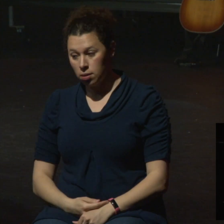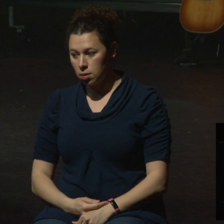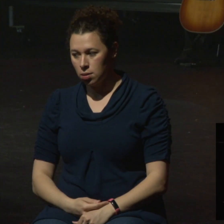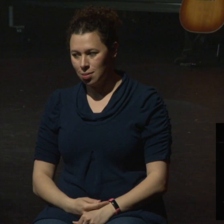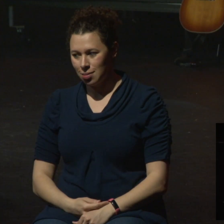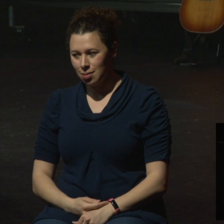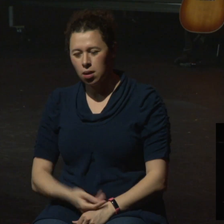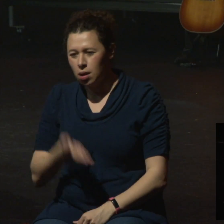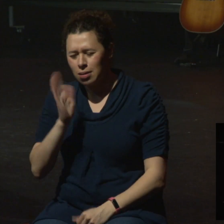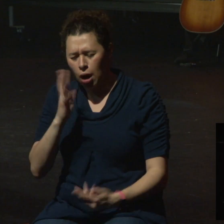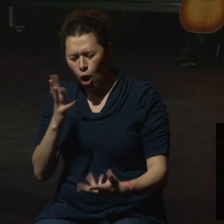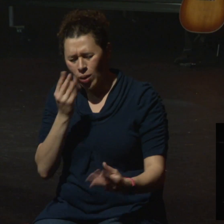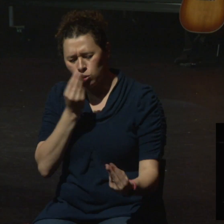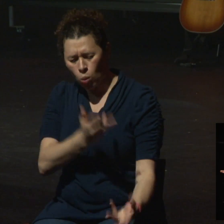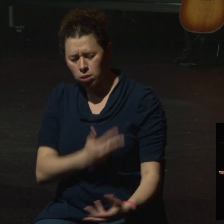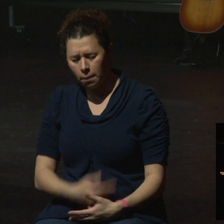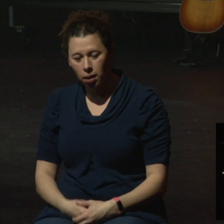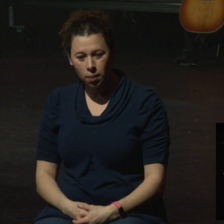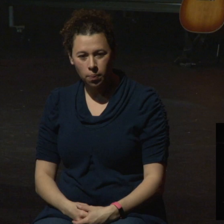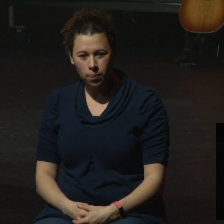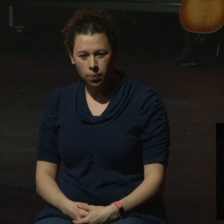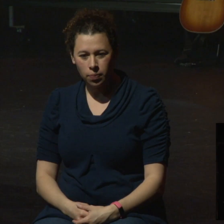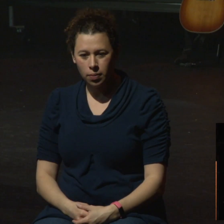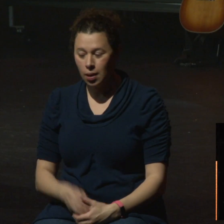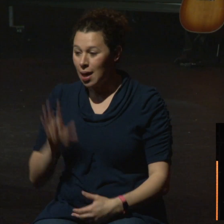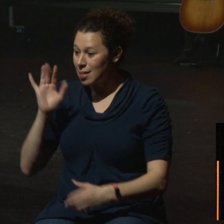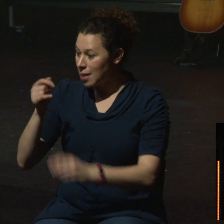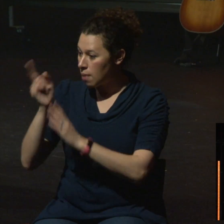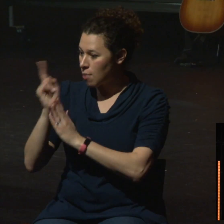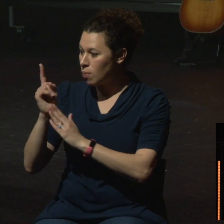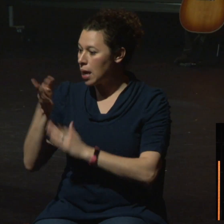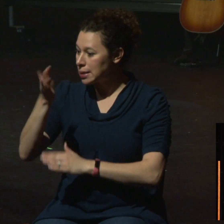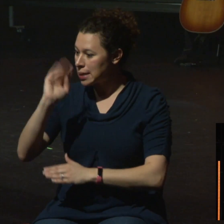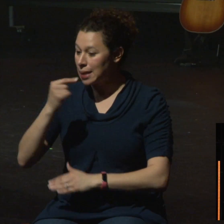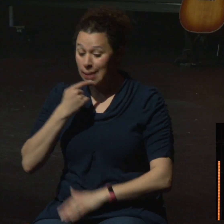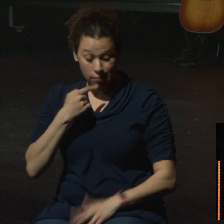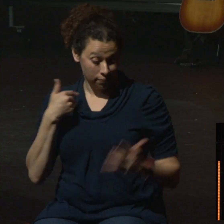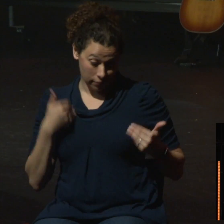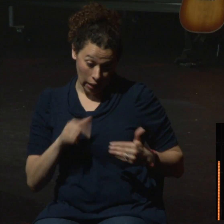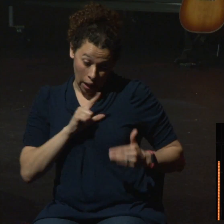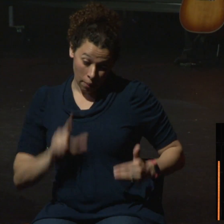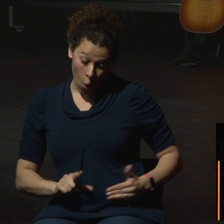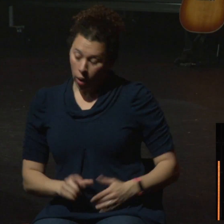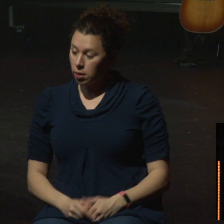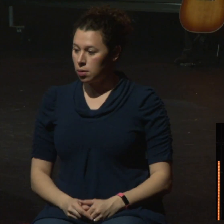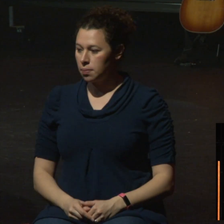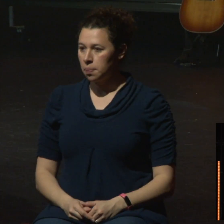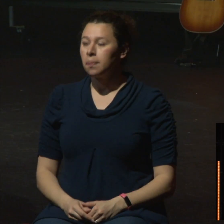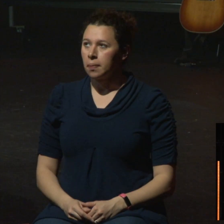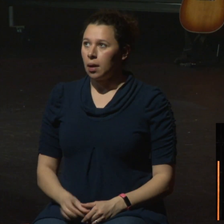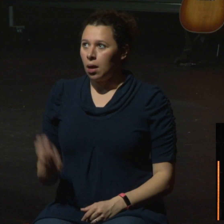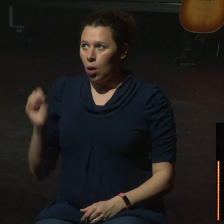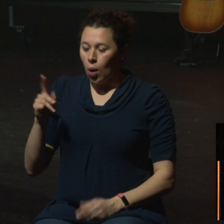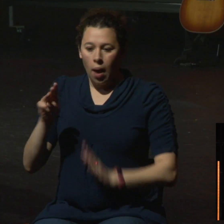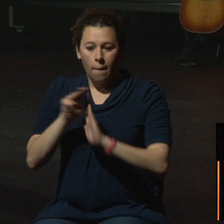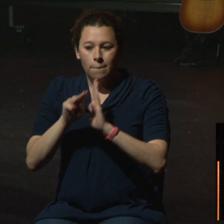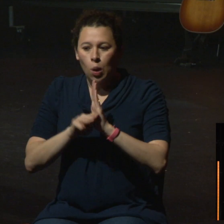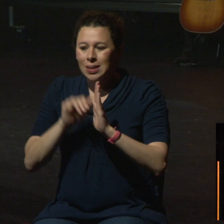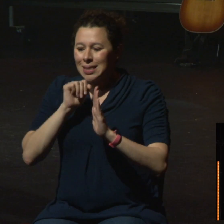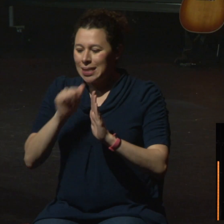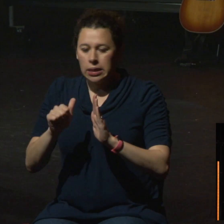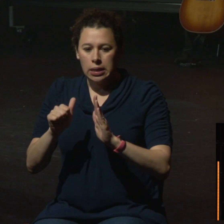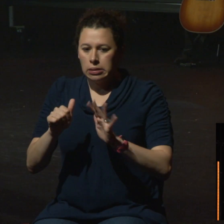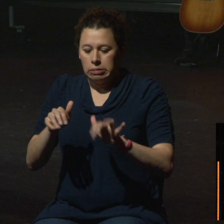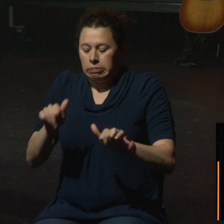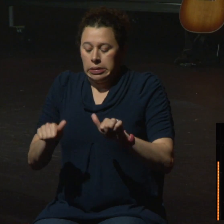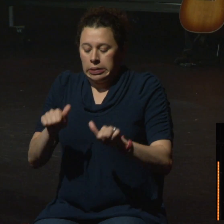And at this moment, Moses never doubted again. The rest of the story, whenever it's dealing with Israel